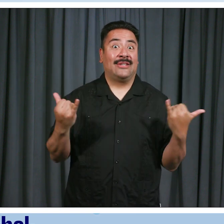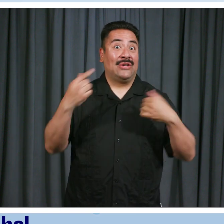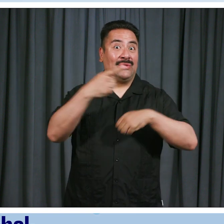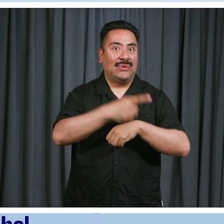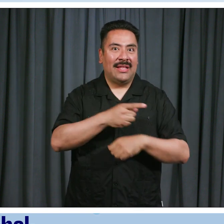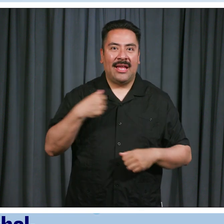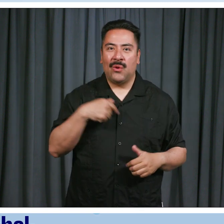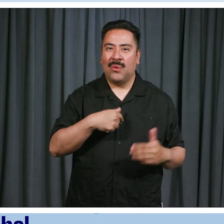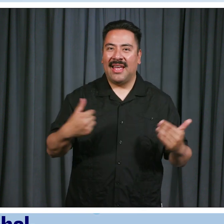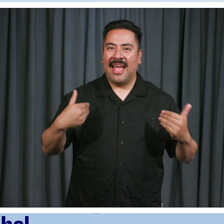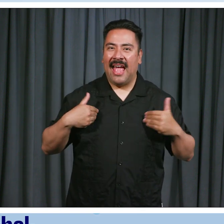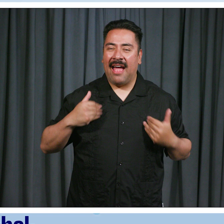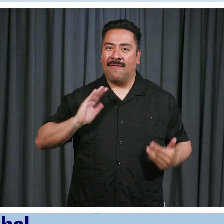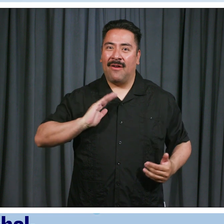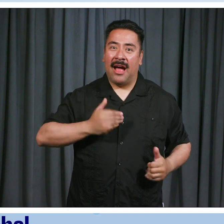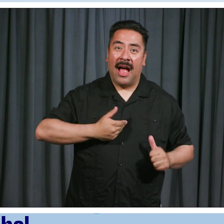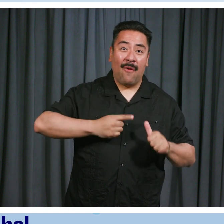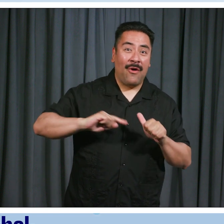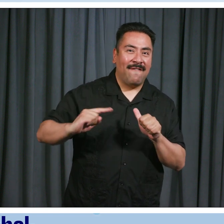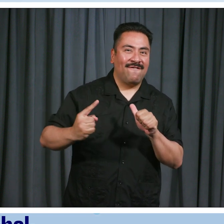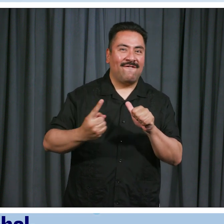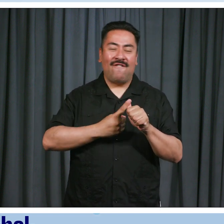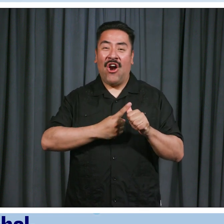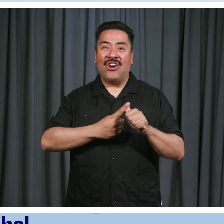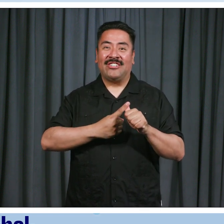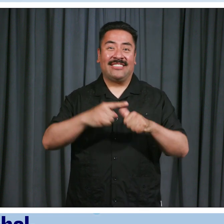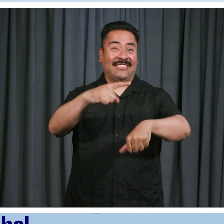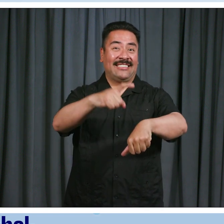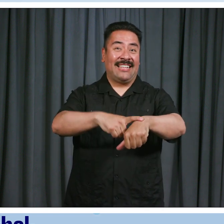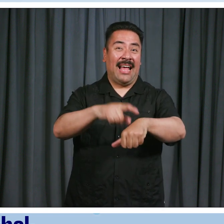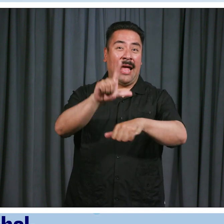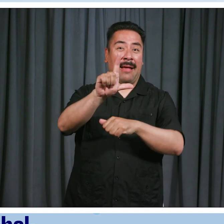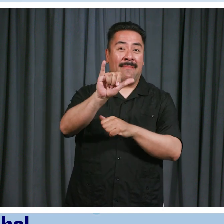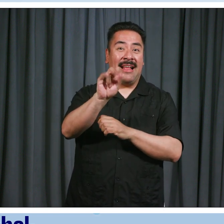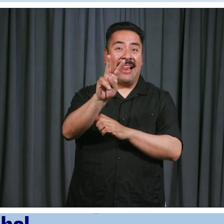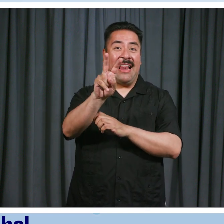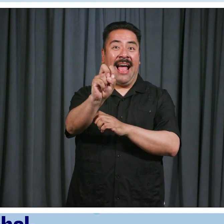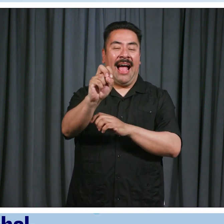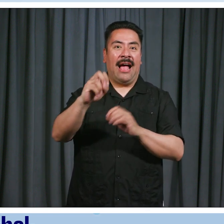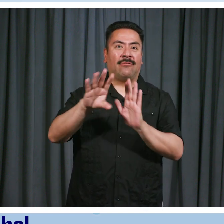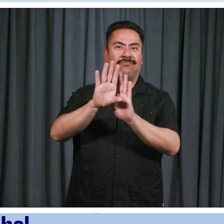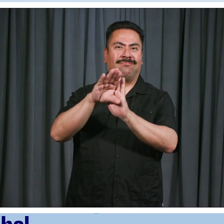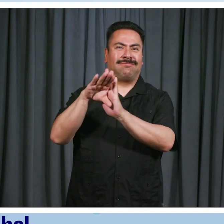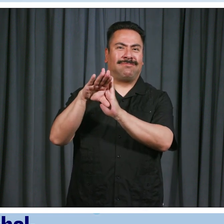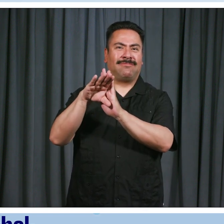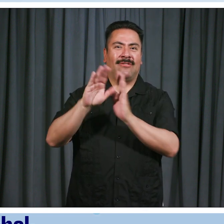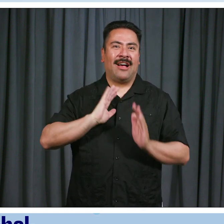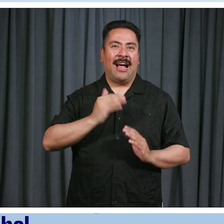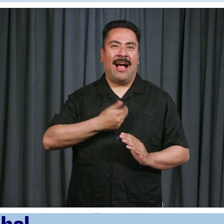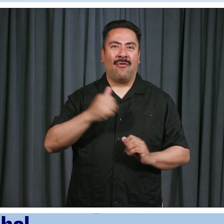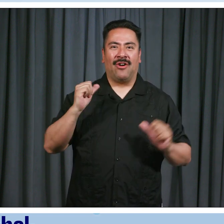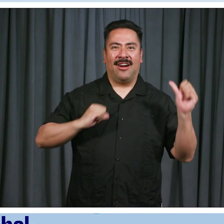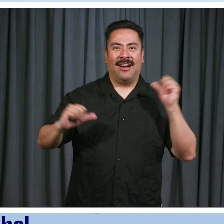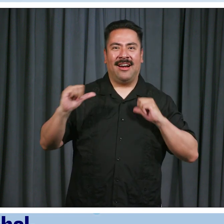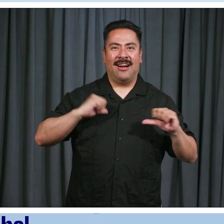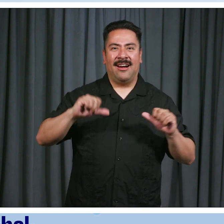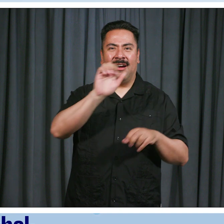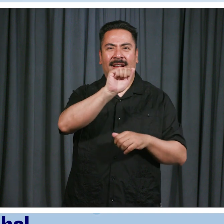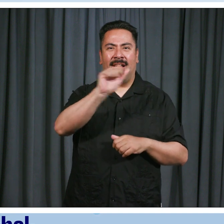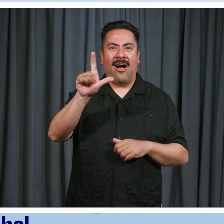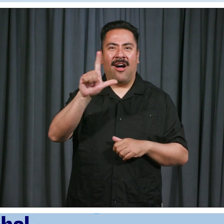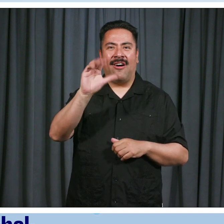Today we have our very first ever live recording of our All